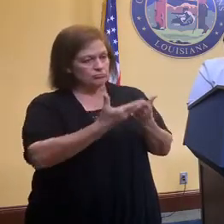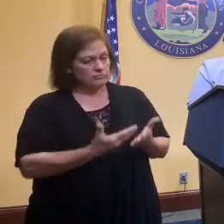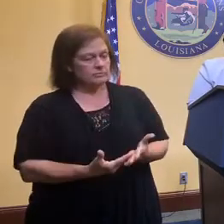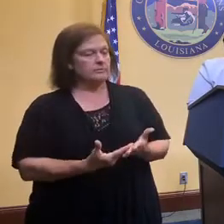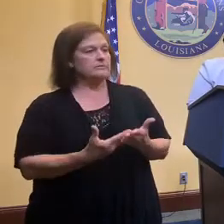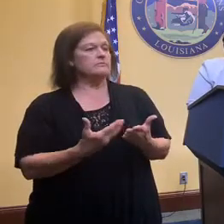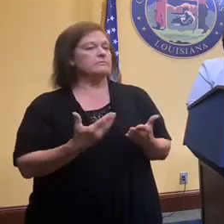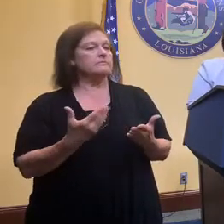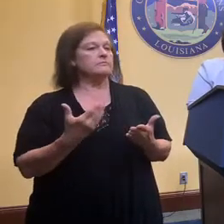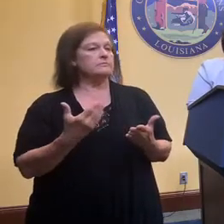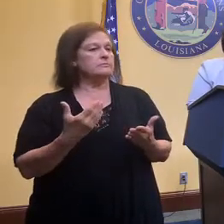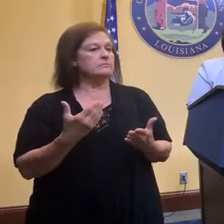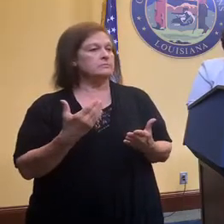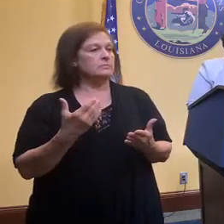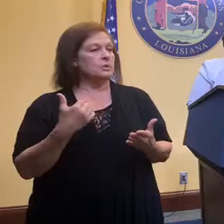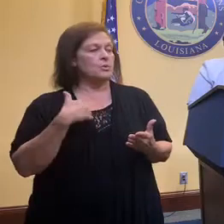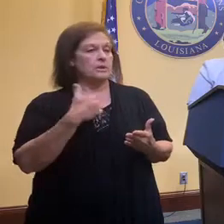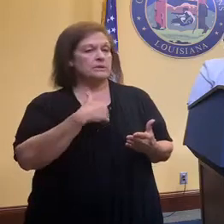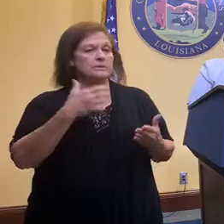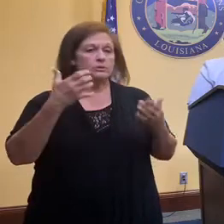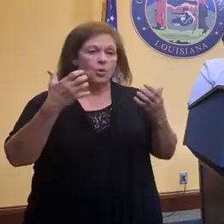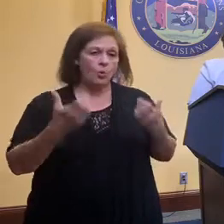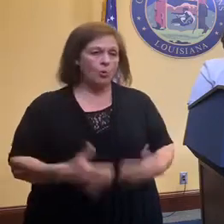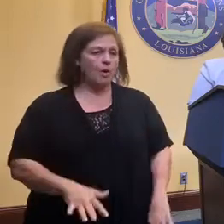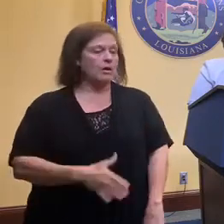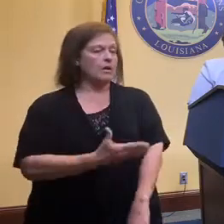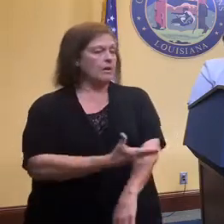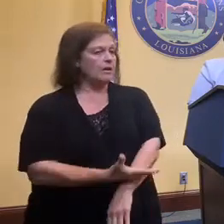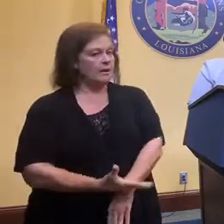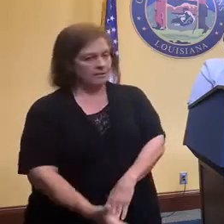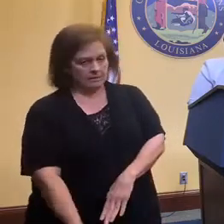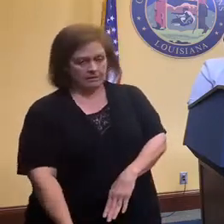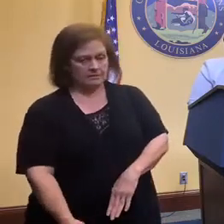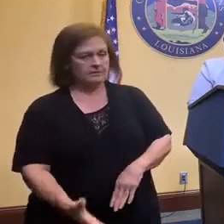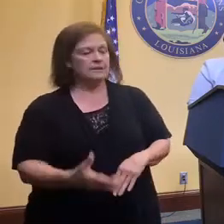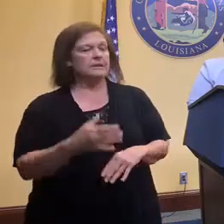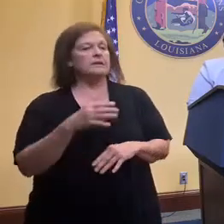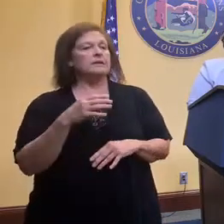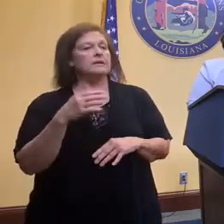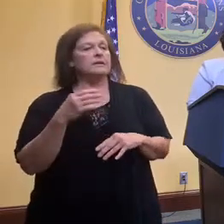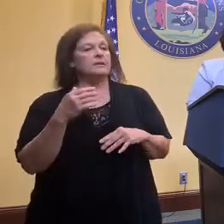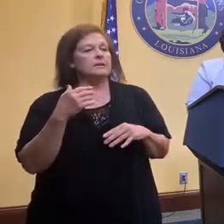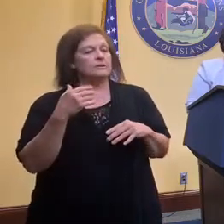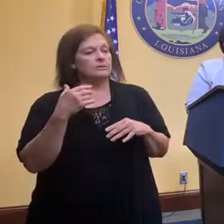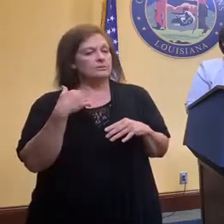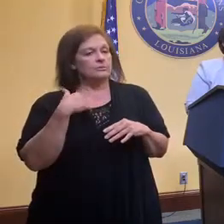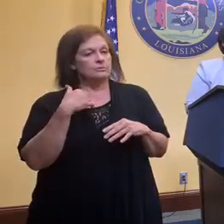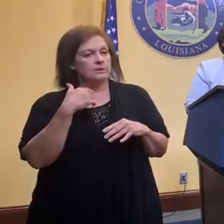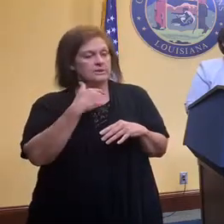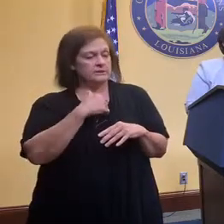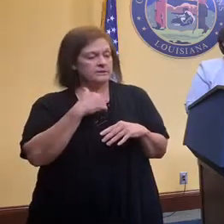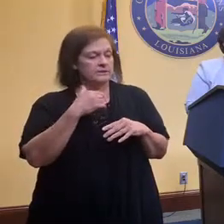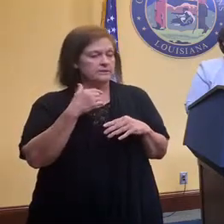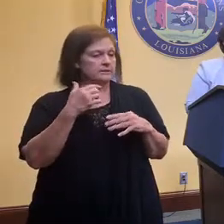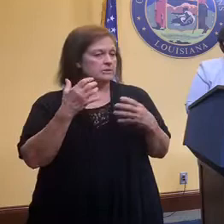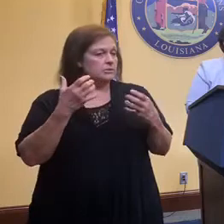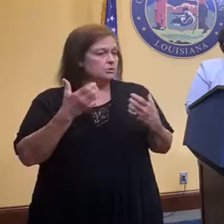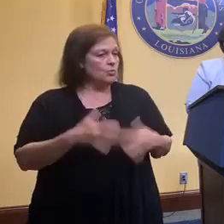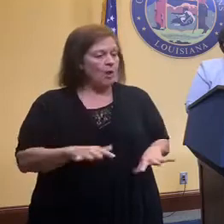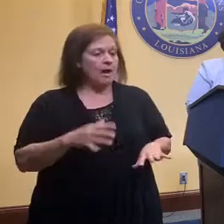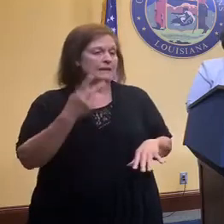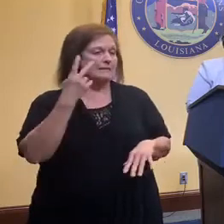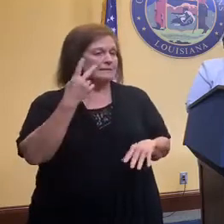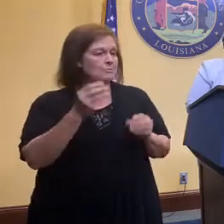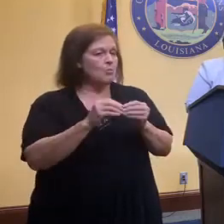We in no way want to go backwards at all. And in order to not go backwards